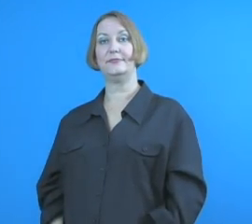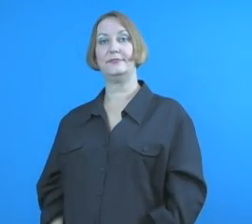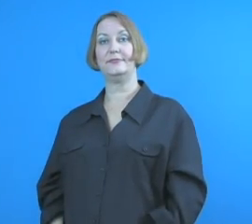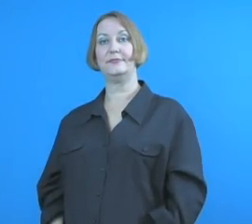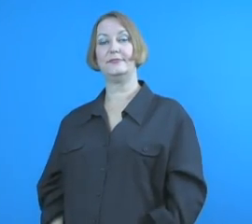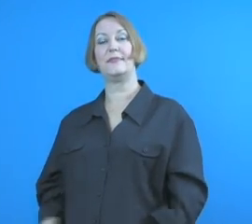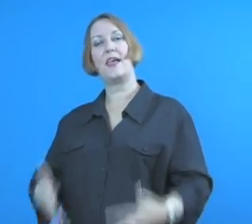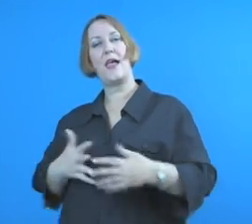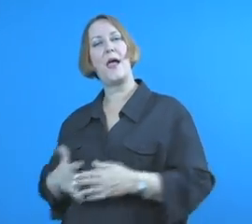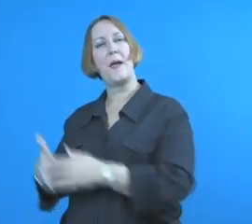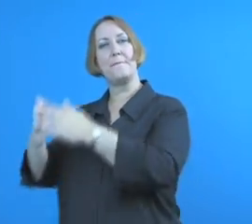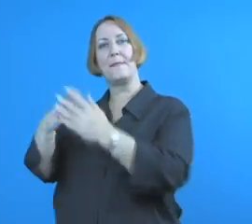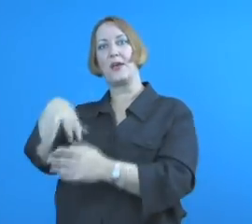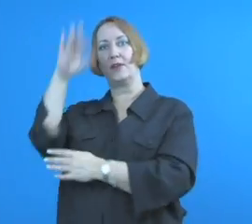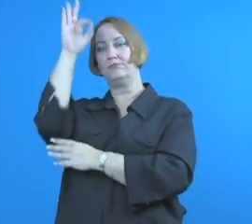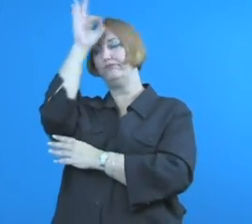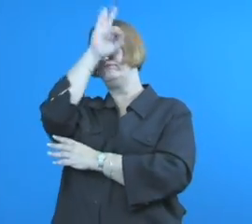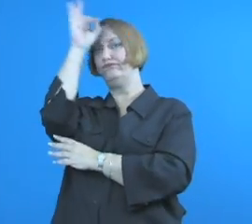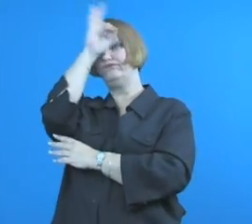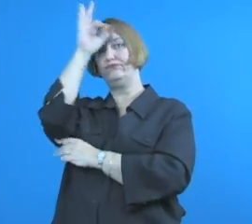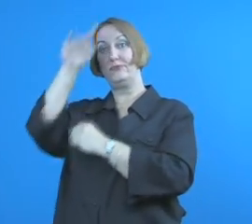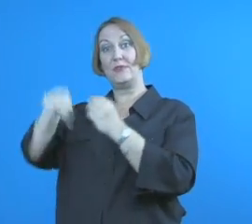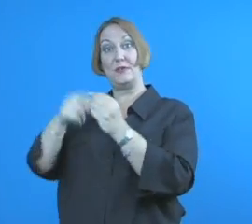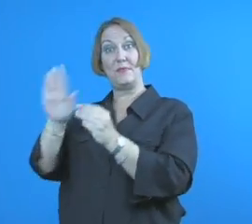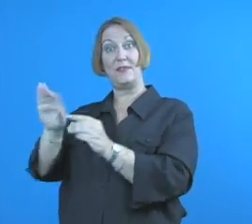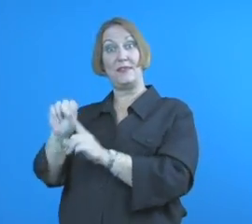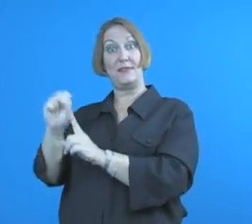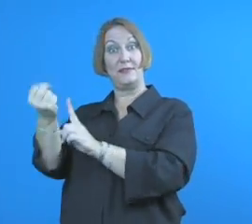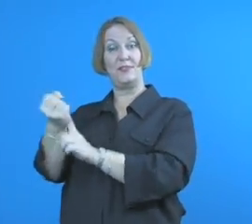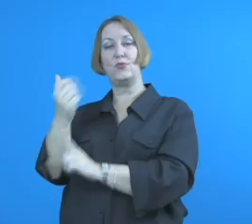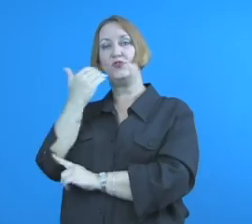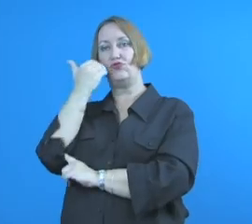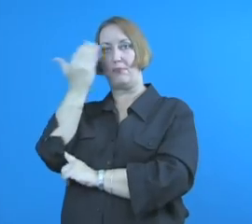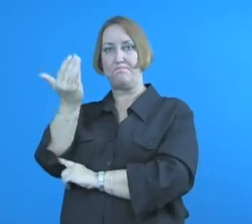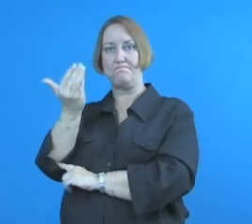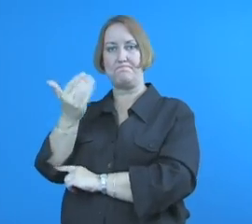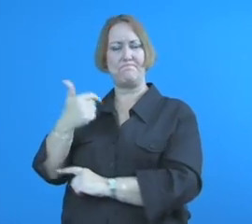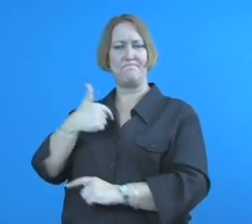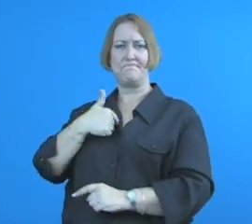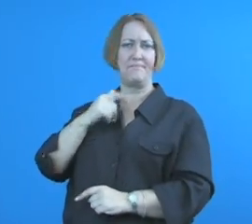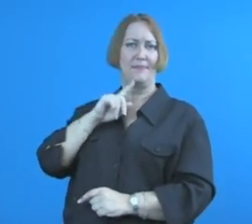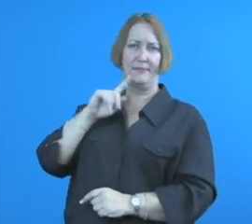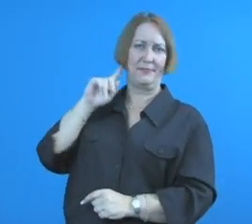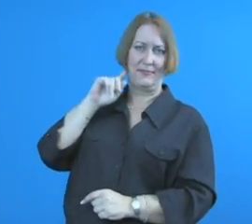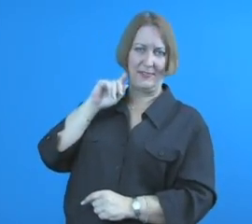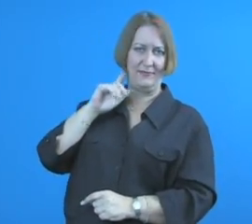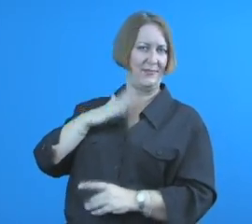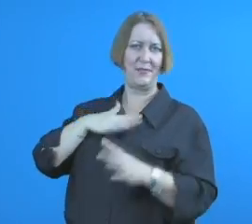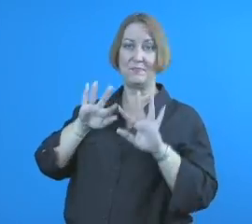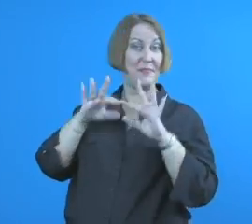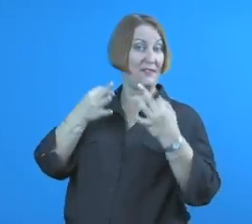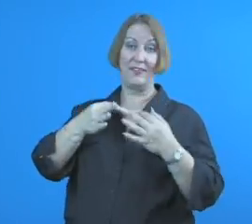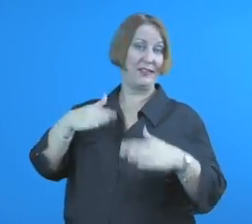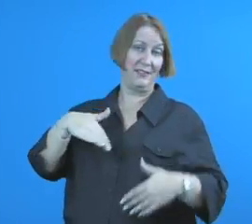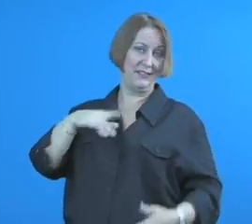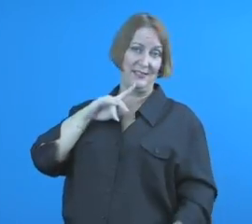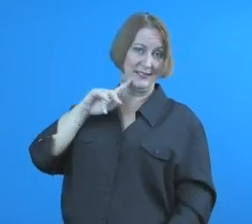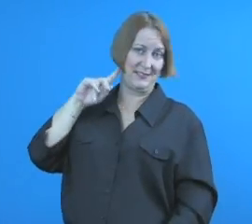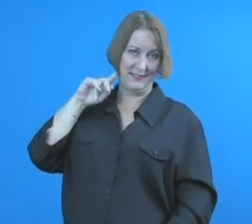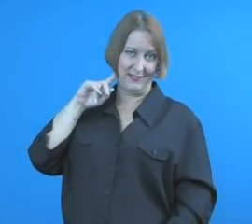Our ignorance as a nation to this situation is shameful. I am not deaf, nor any members of my family. I cannot begin